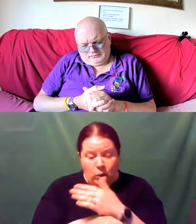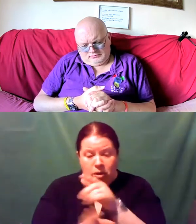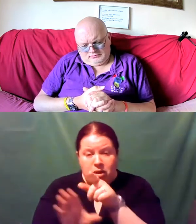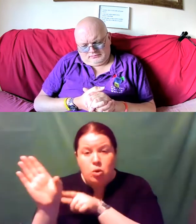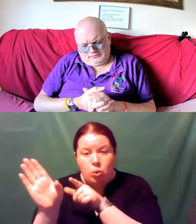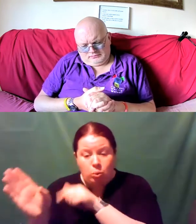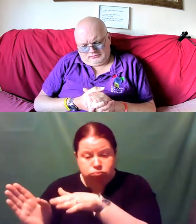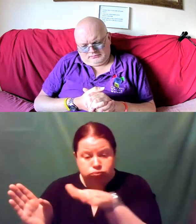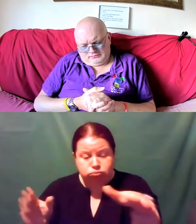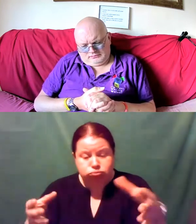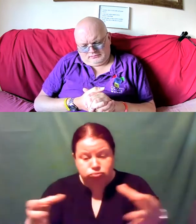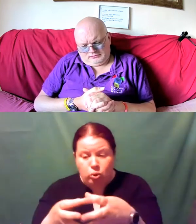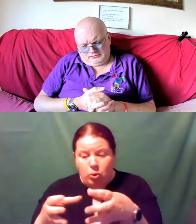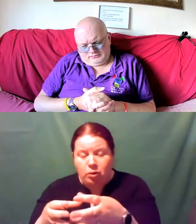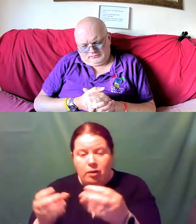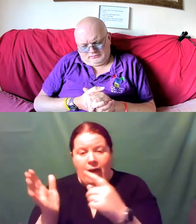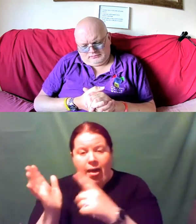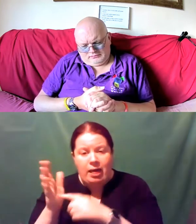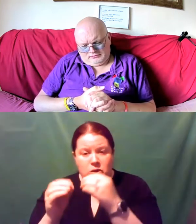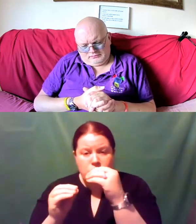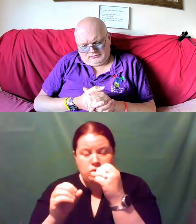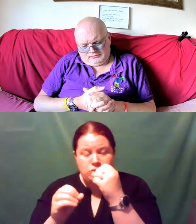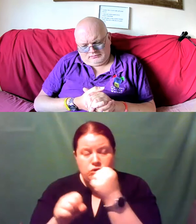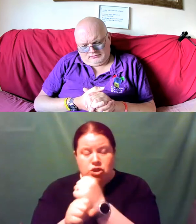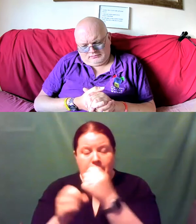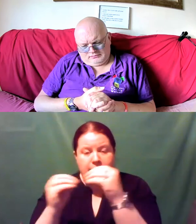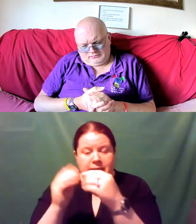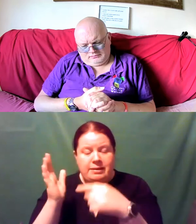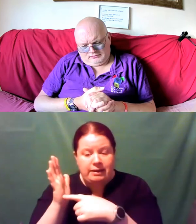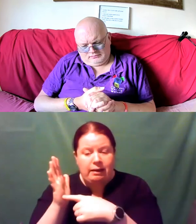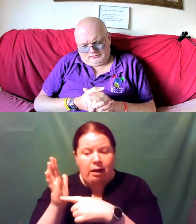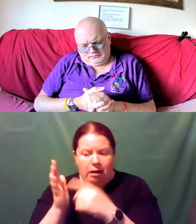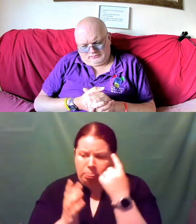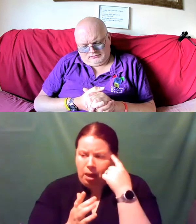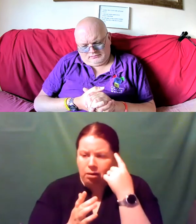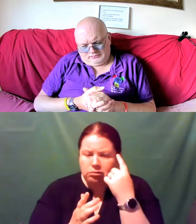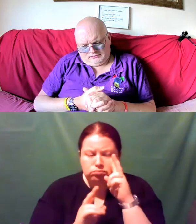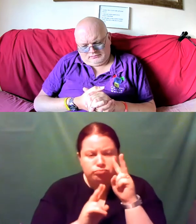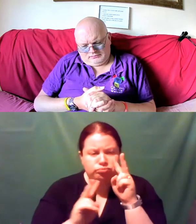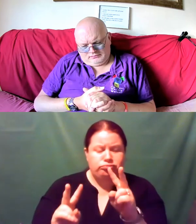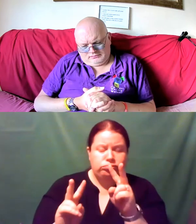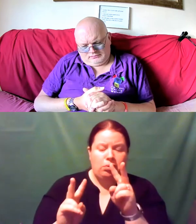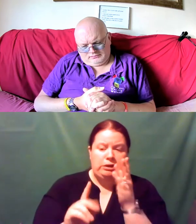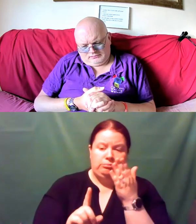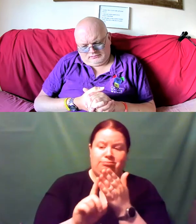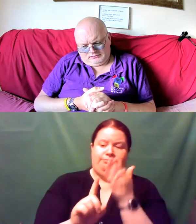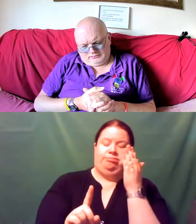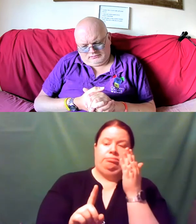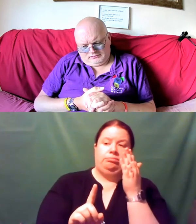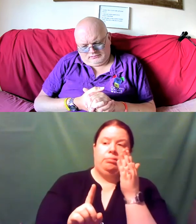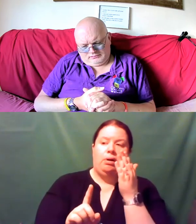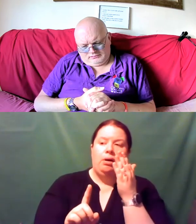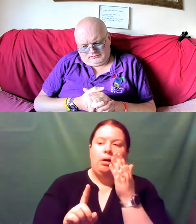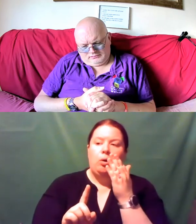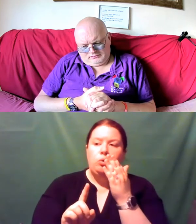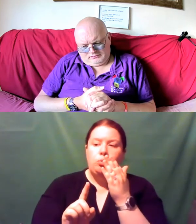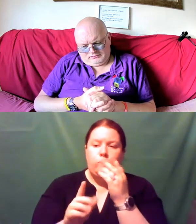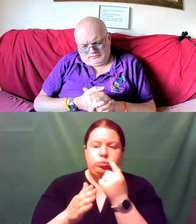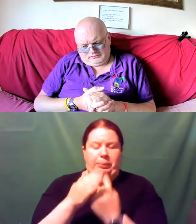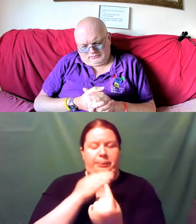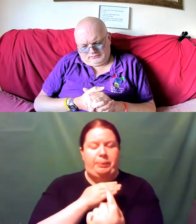groups. And I think, you know, that's given you some quite unique insights, I think, into the development of you know, how young people